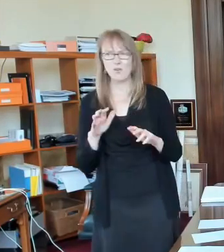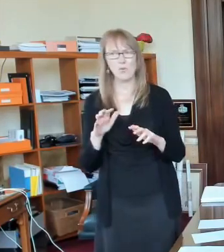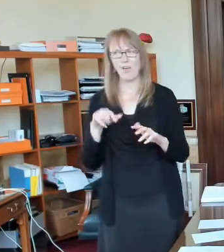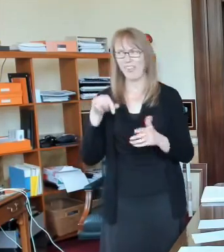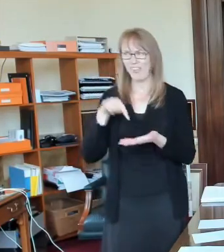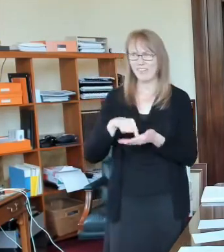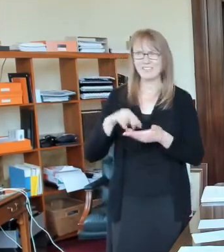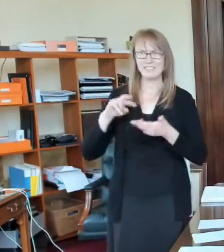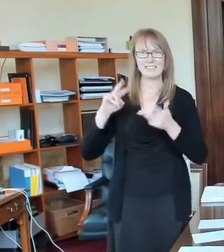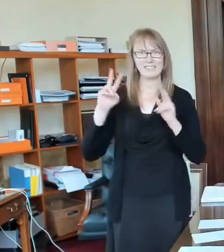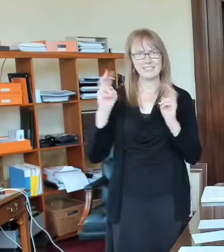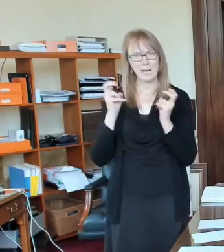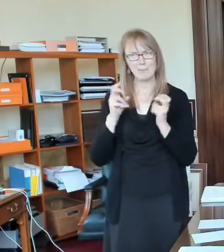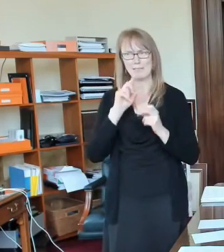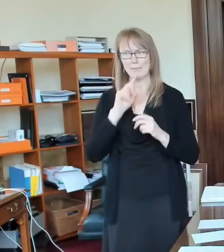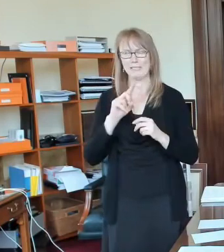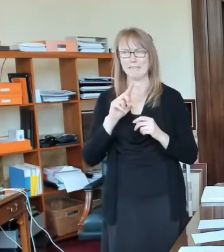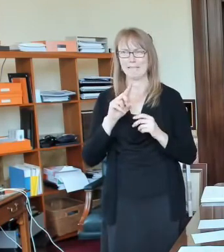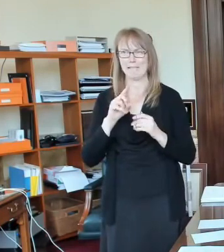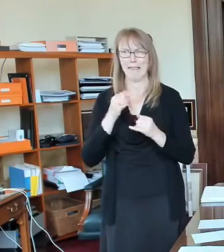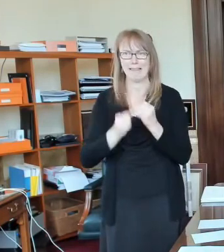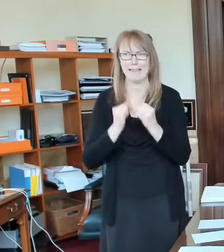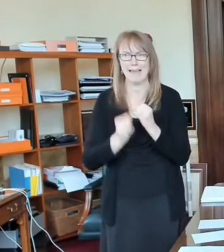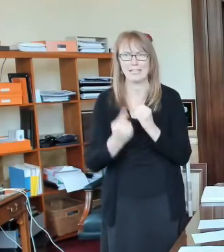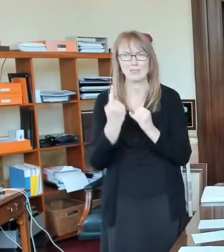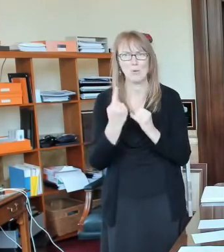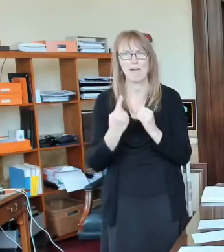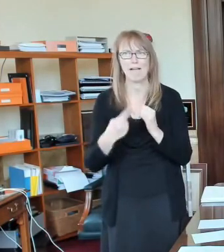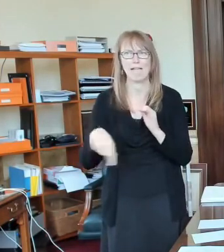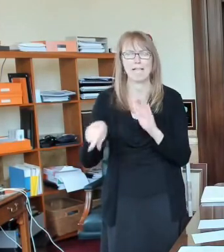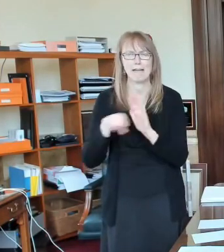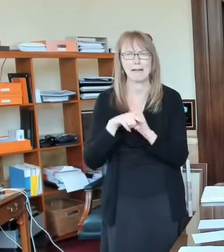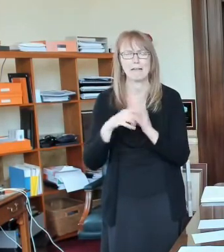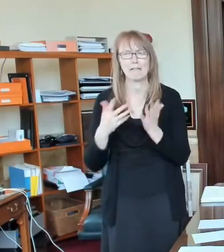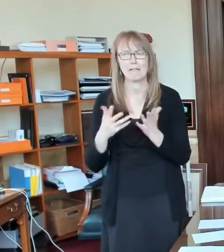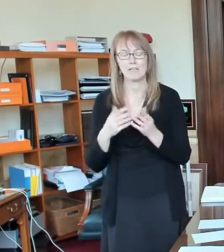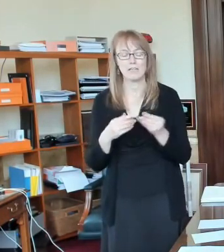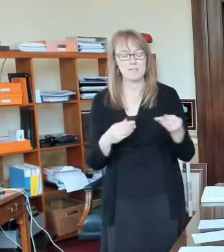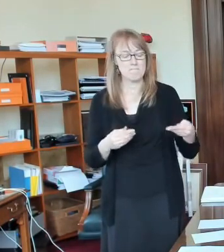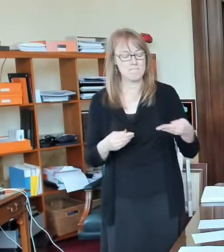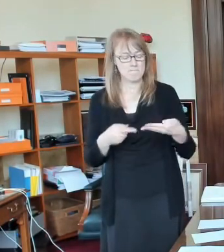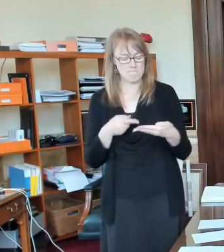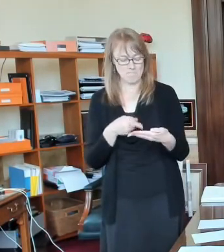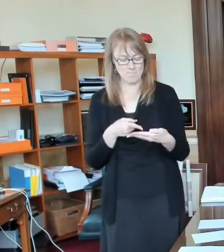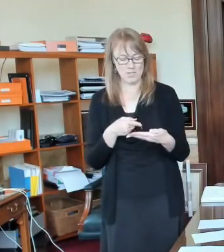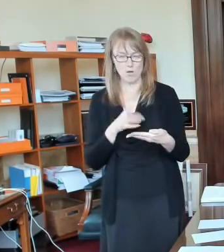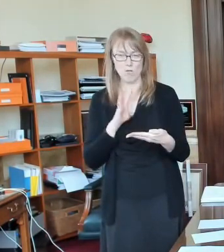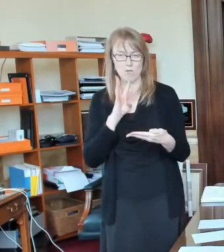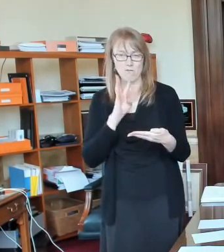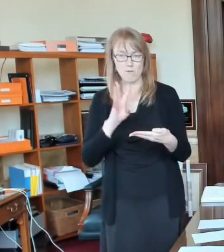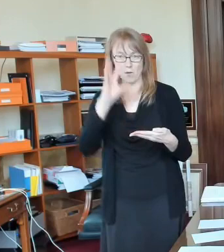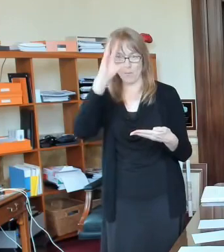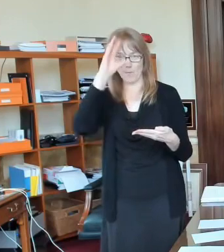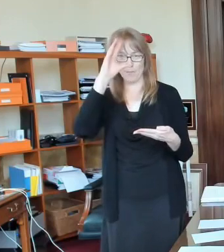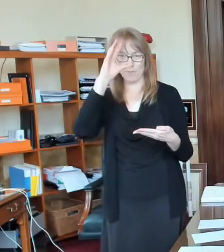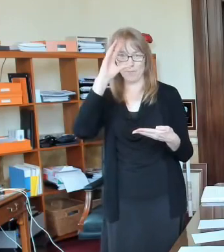crime. And so the 4-year-old that was hit by a stray bullet